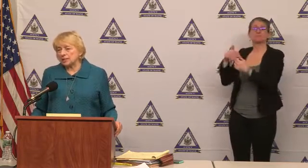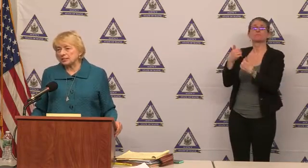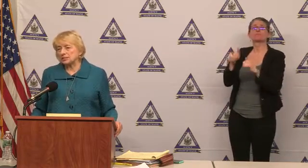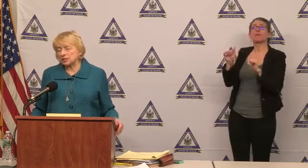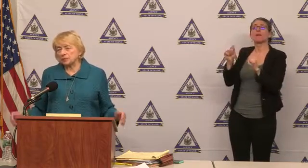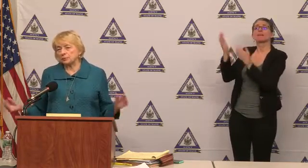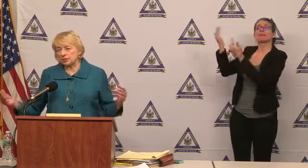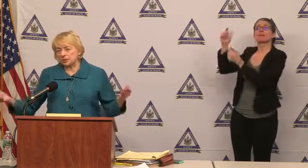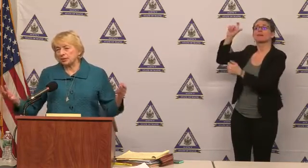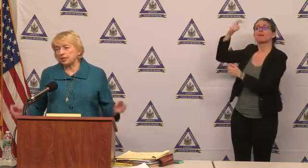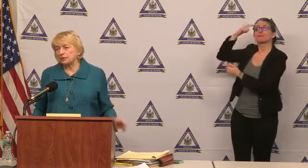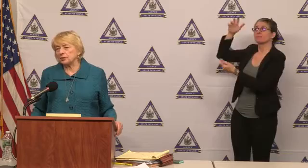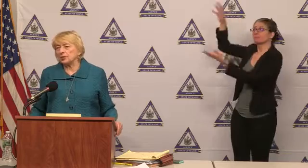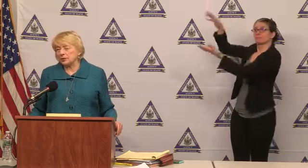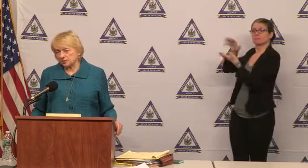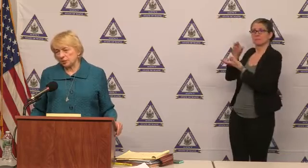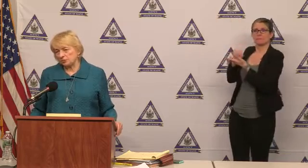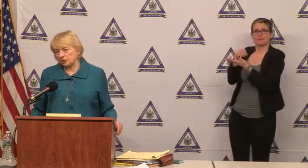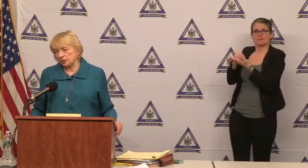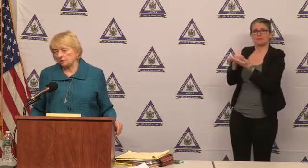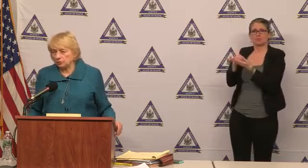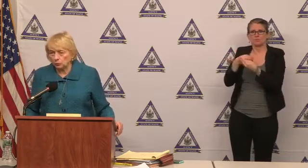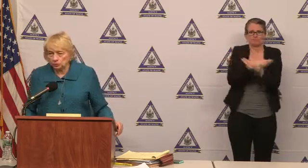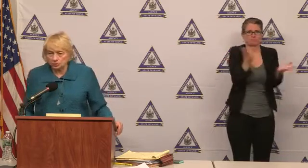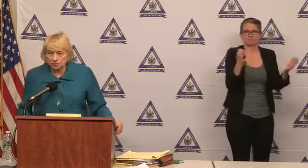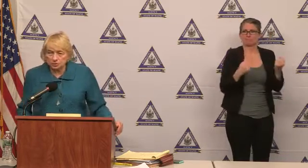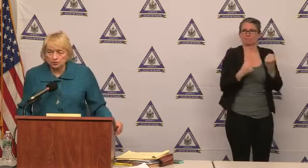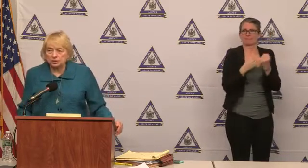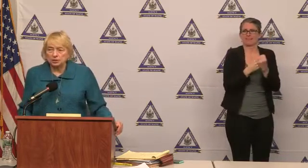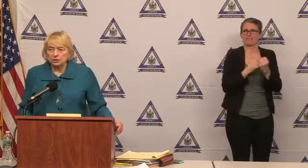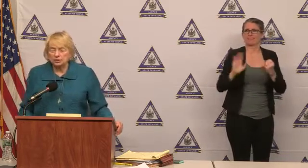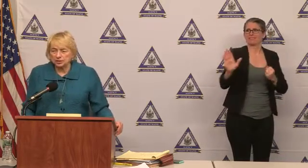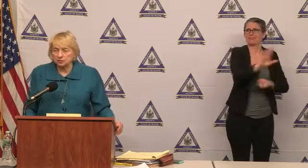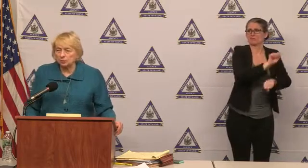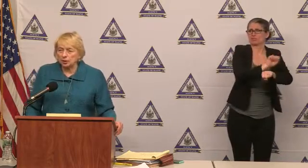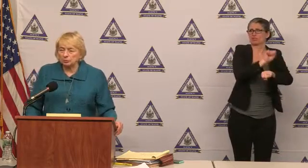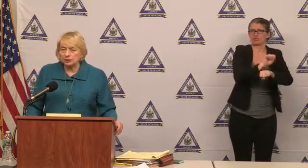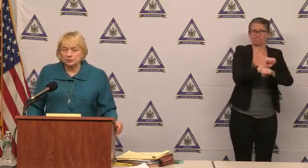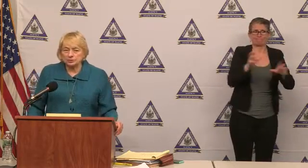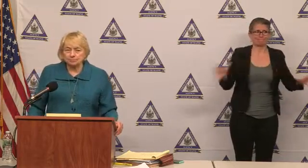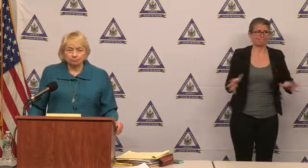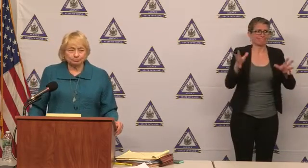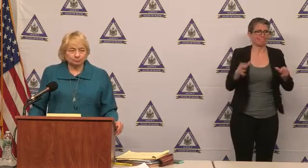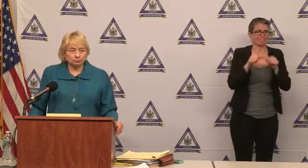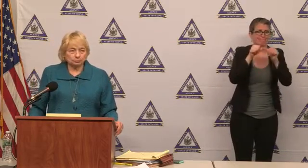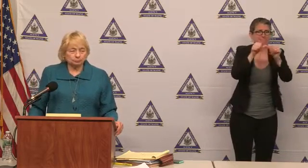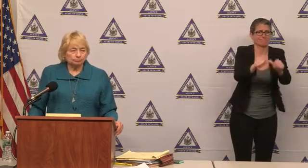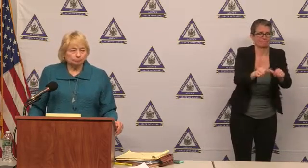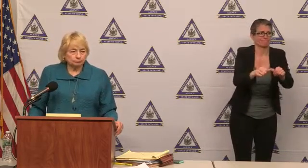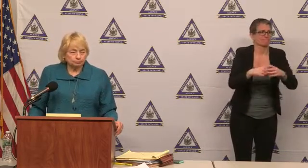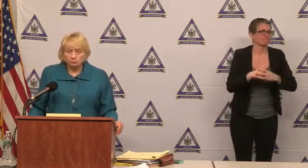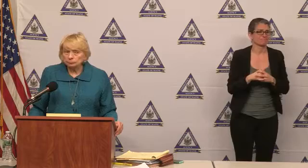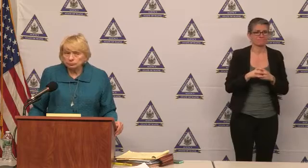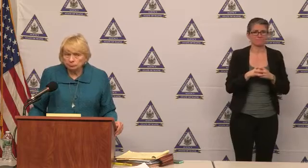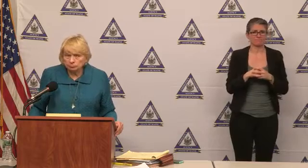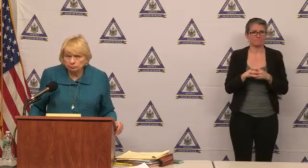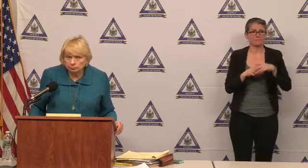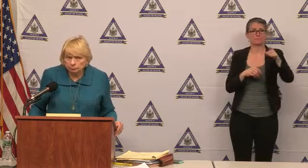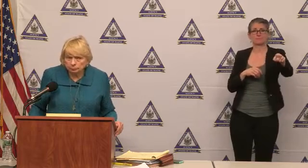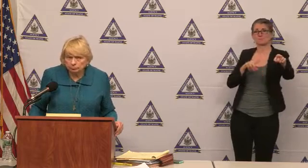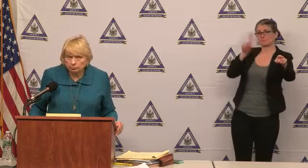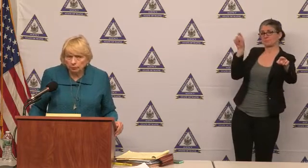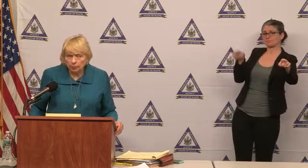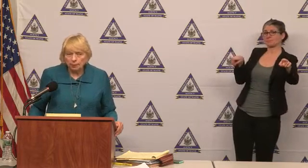may be necessary to protect the health and safety of workers in those industrial complexes. Going back to